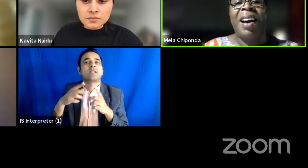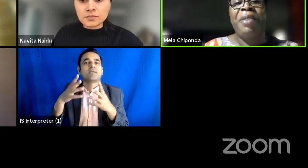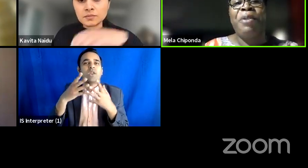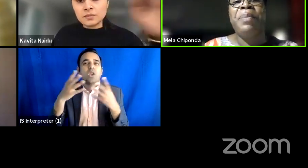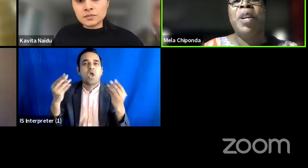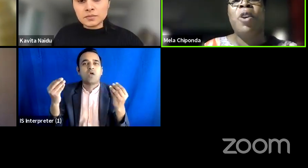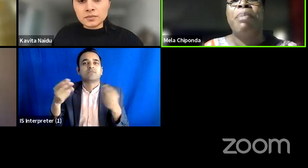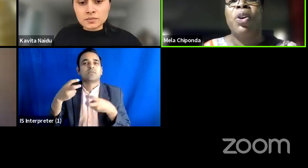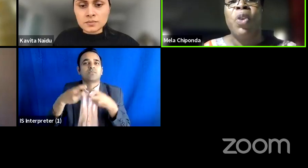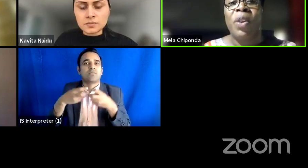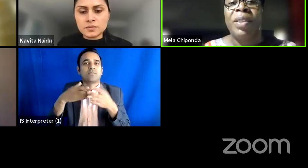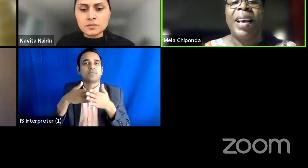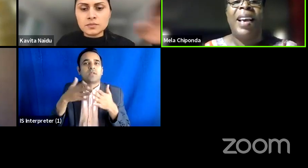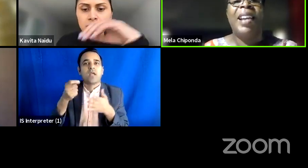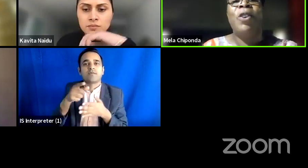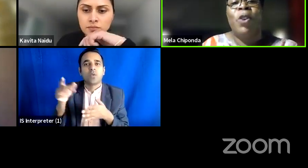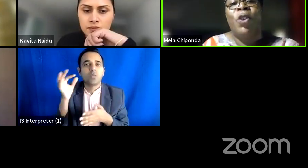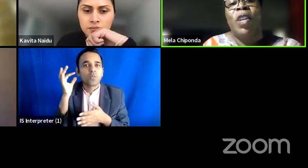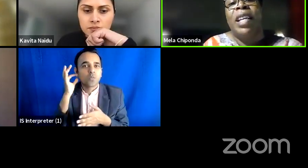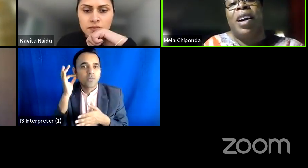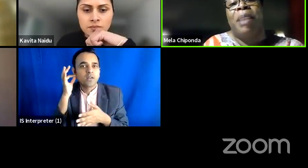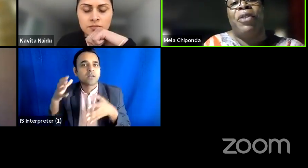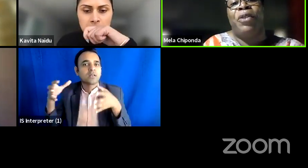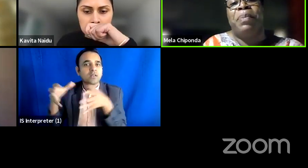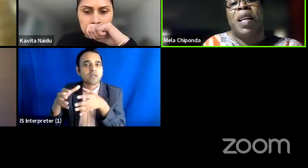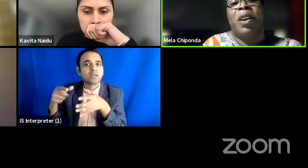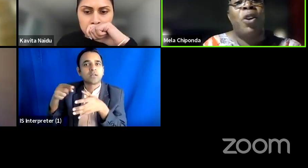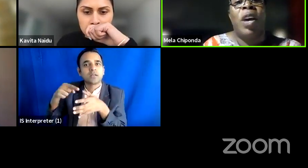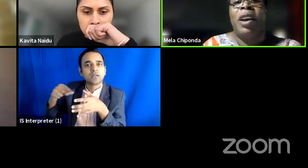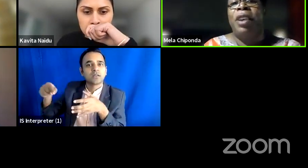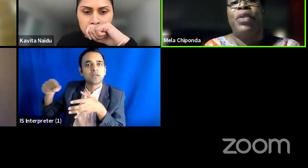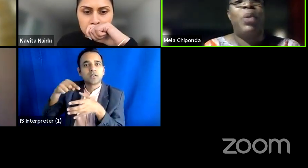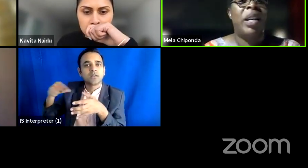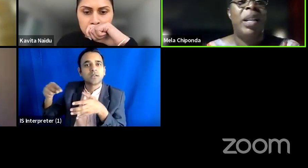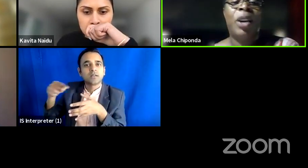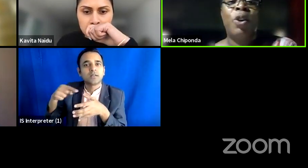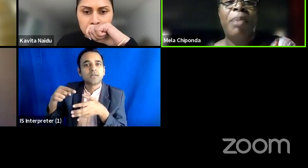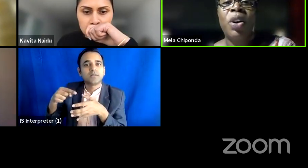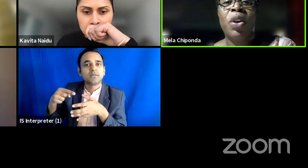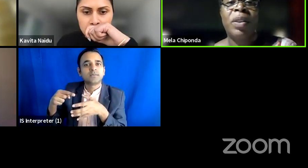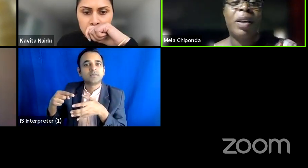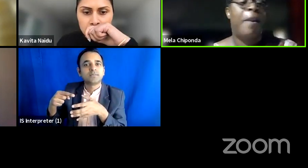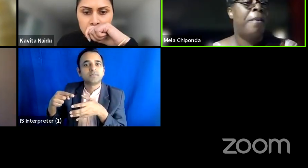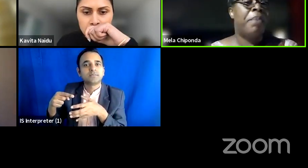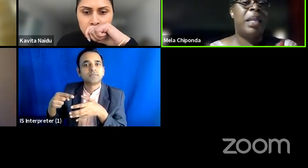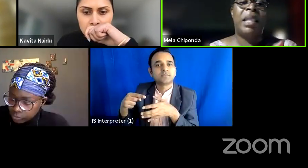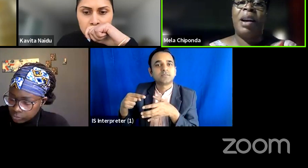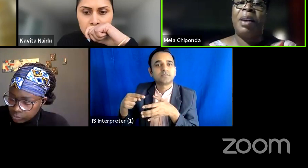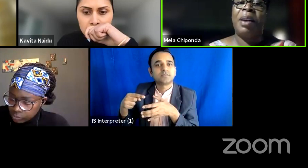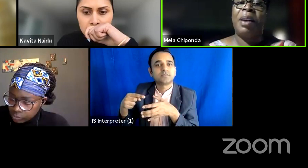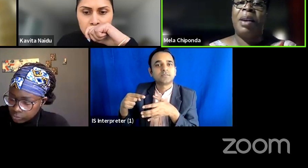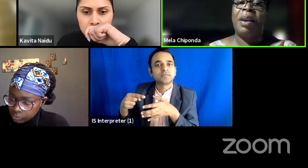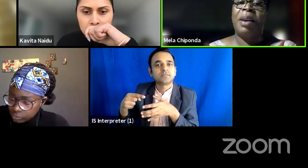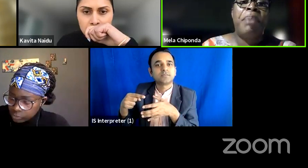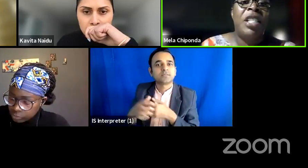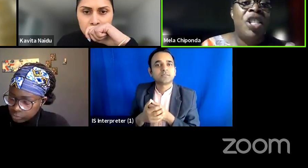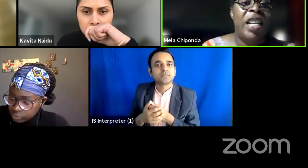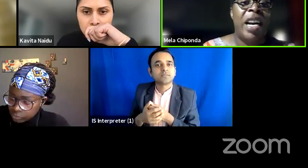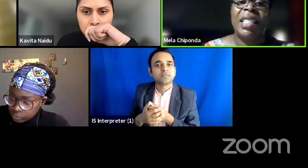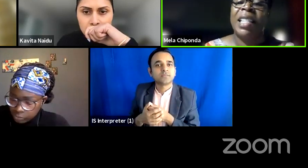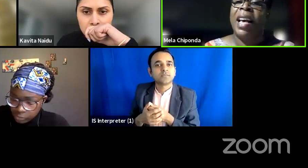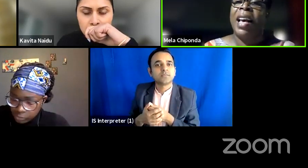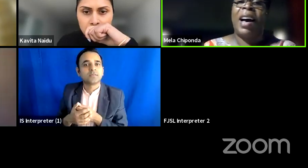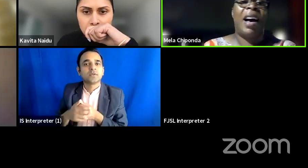coming from the global north, and not only coming from the everyone in the global north, but coming from